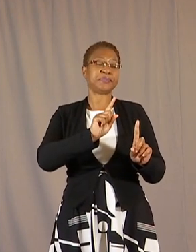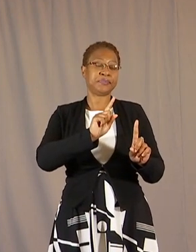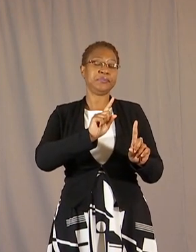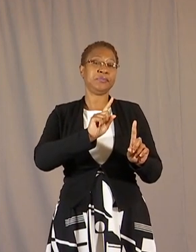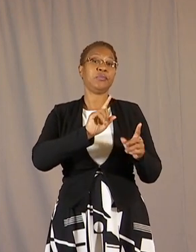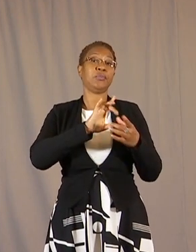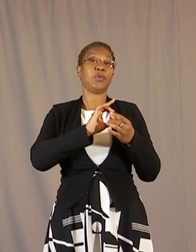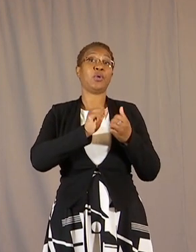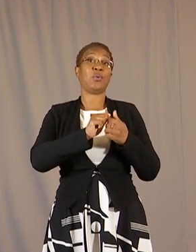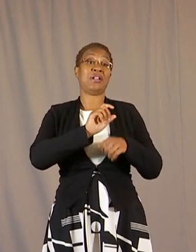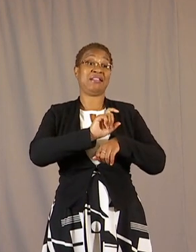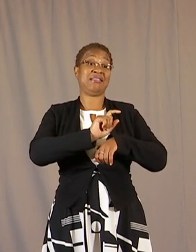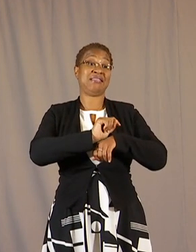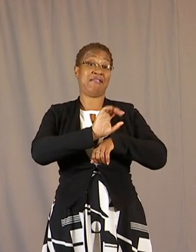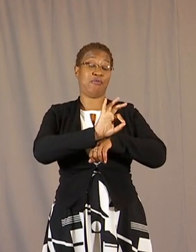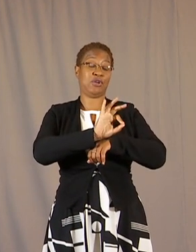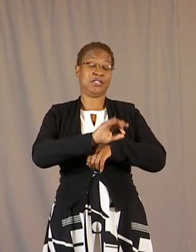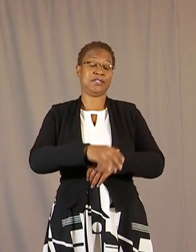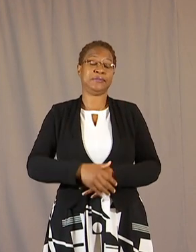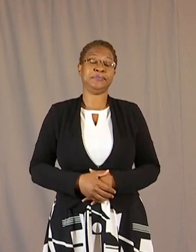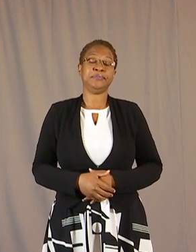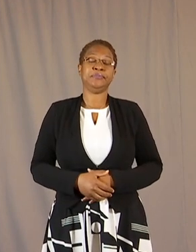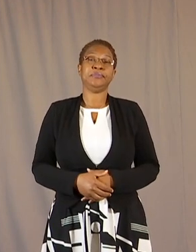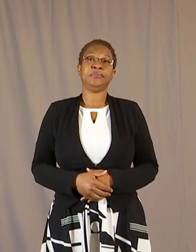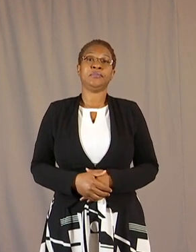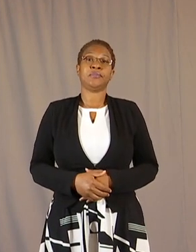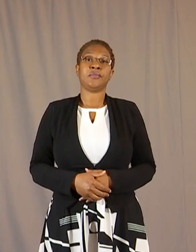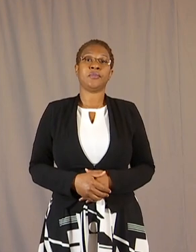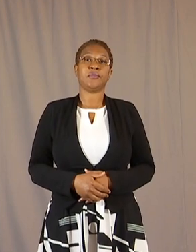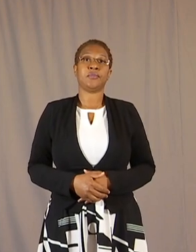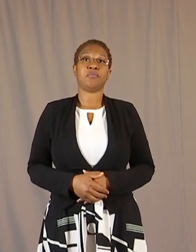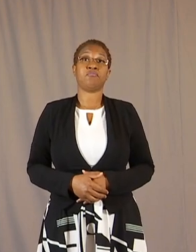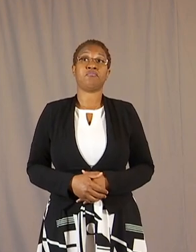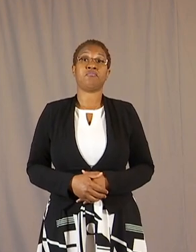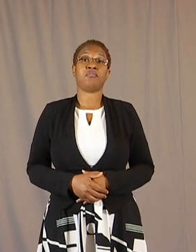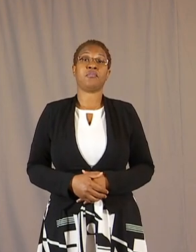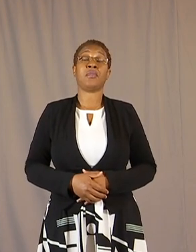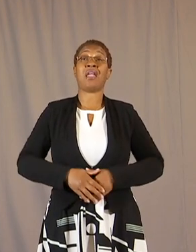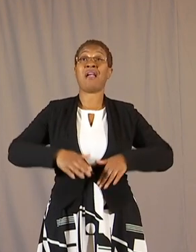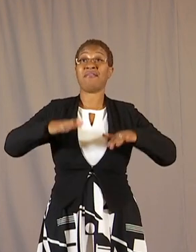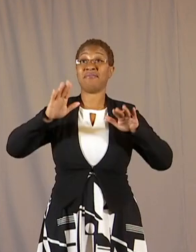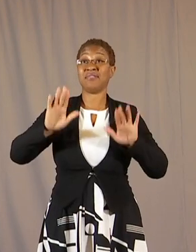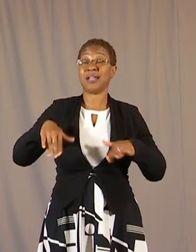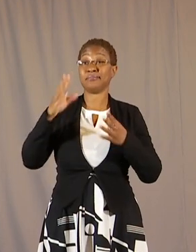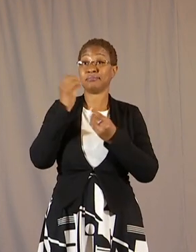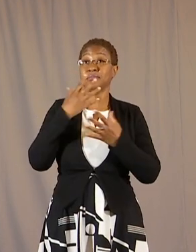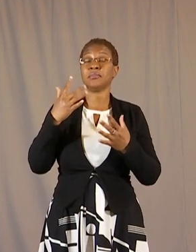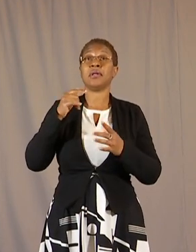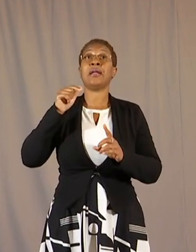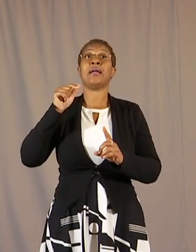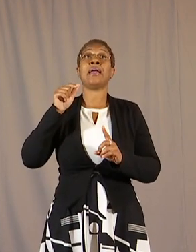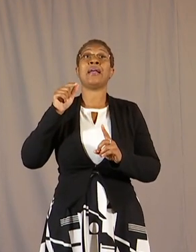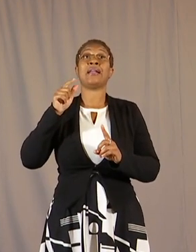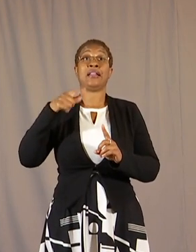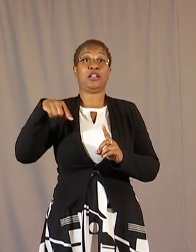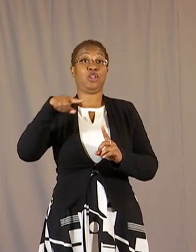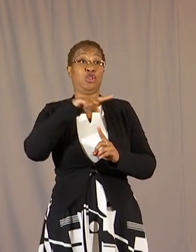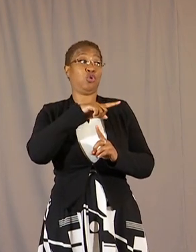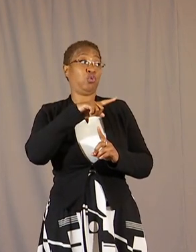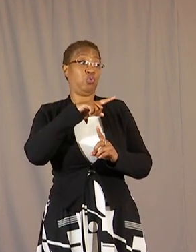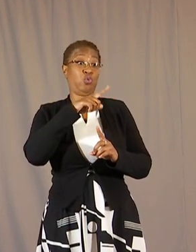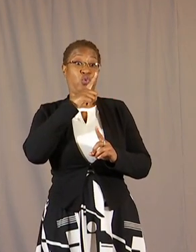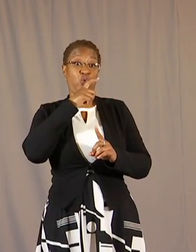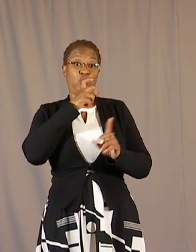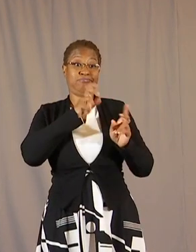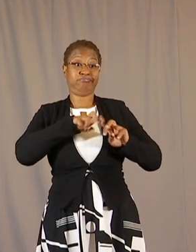general. And I did not say this, but obviously you understand now that these are standing members of the task